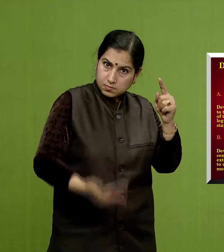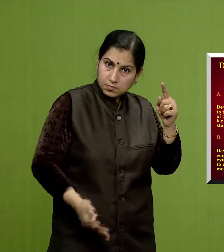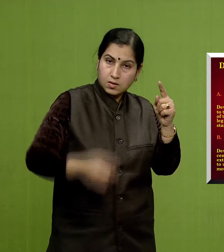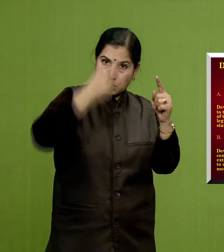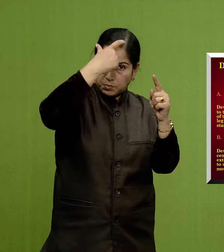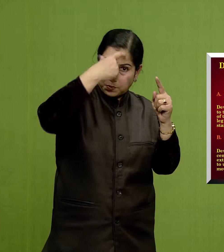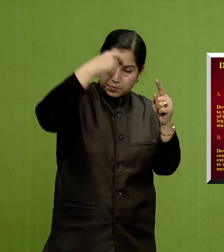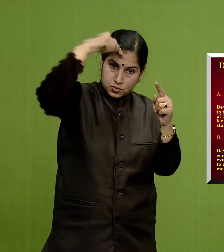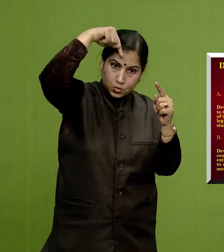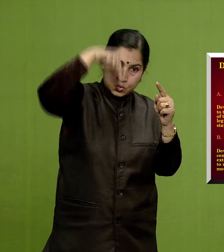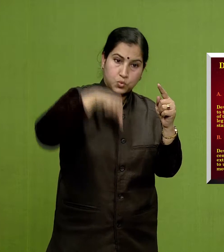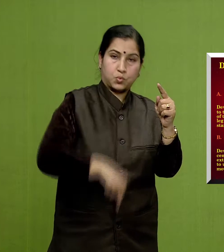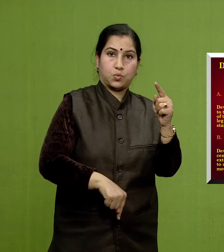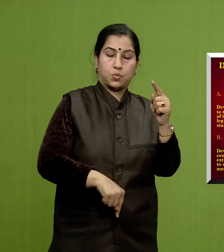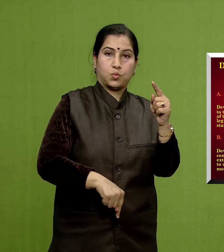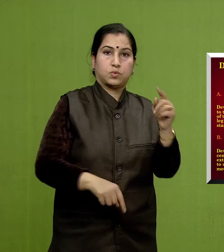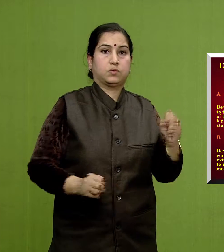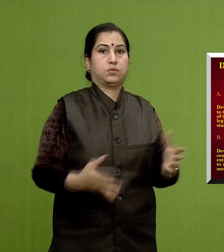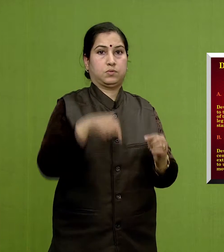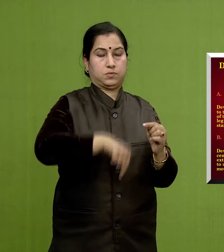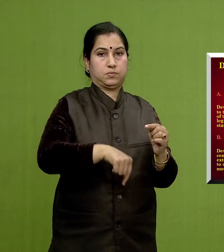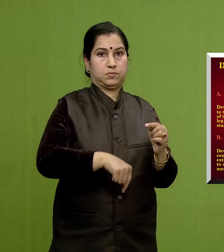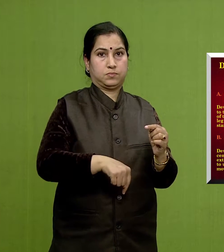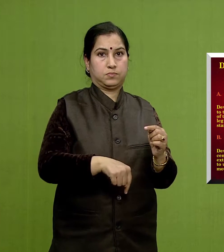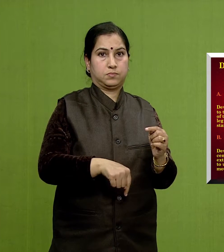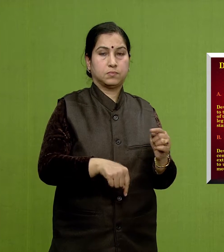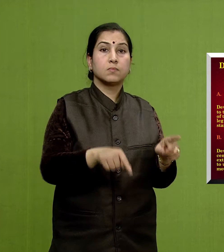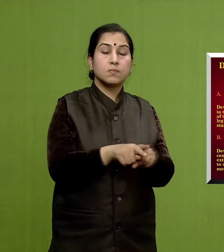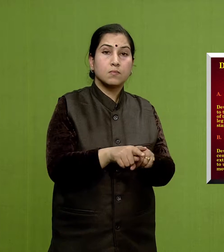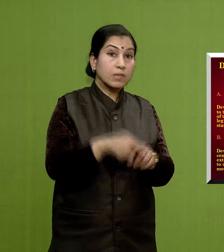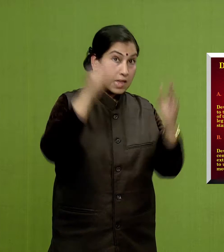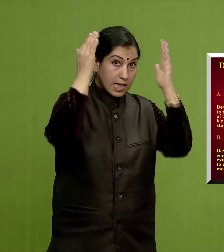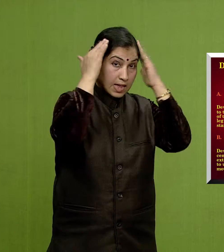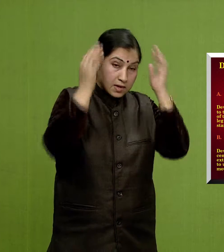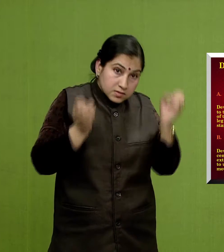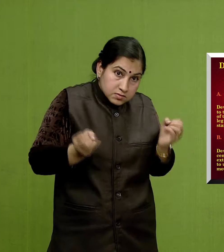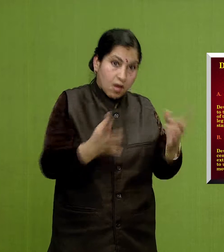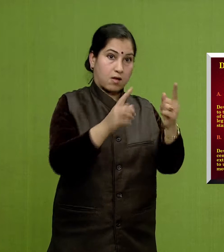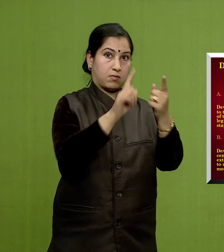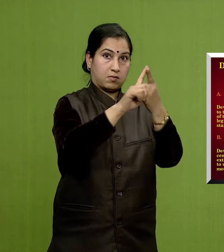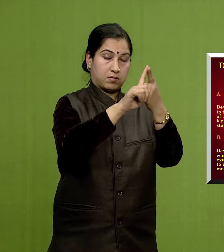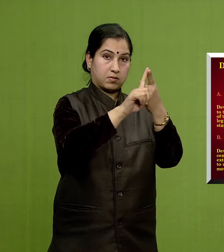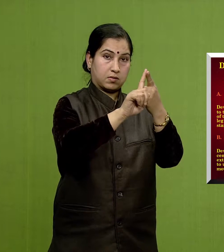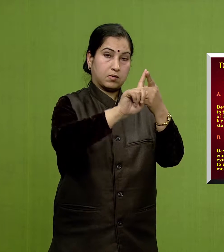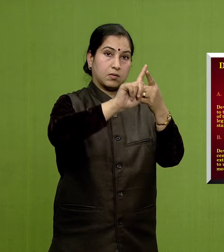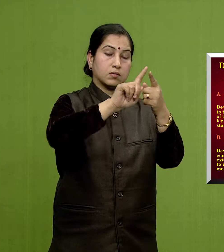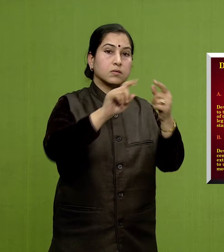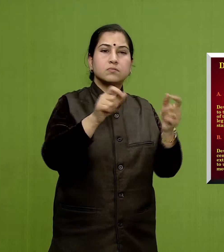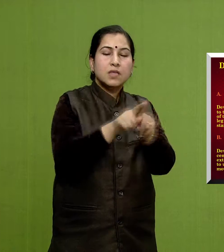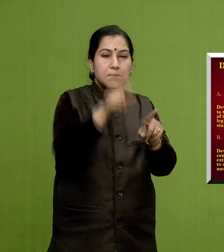body from head to foot. That is, individual